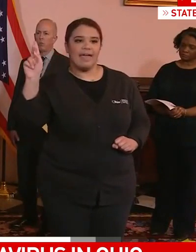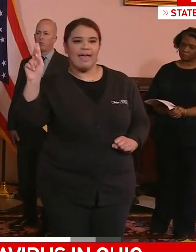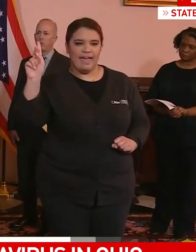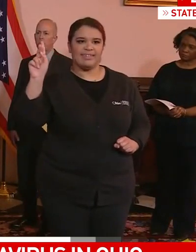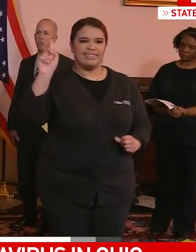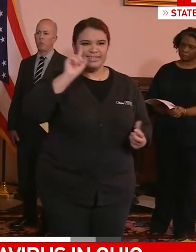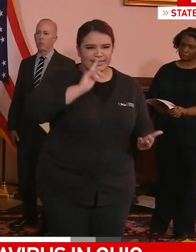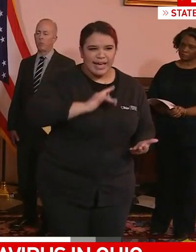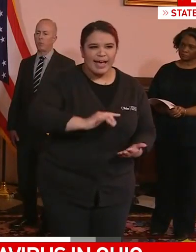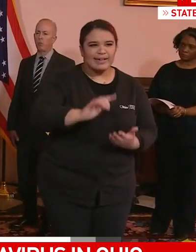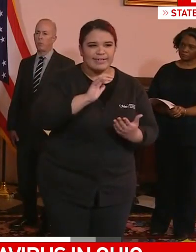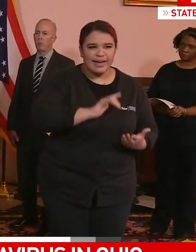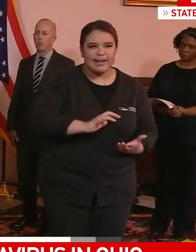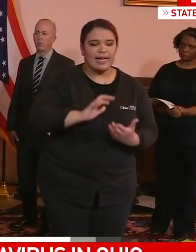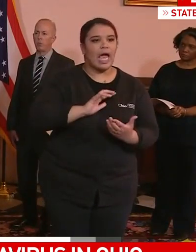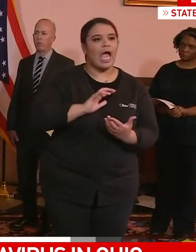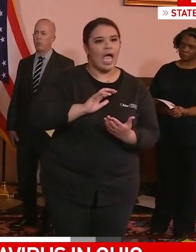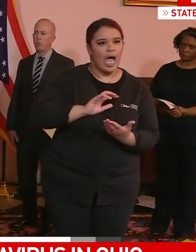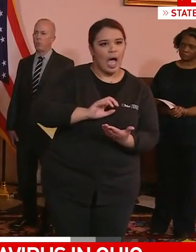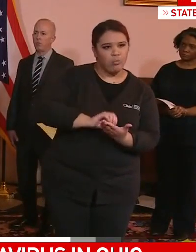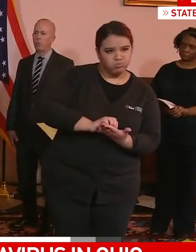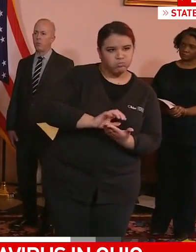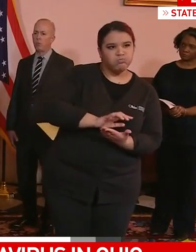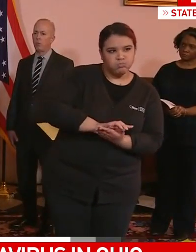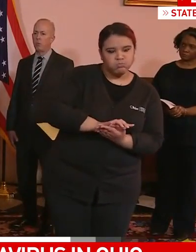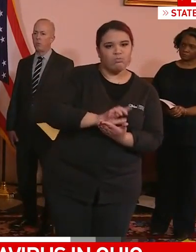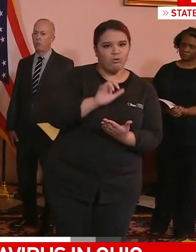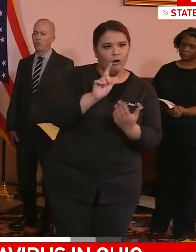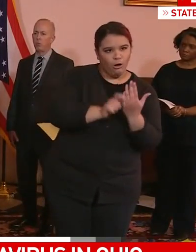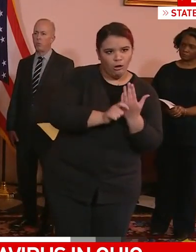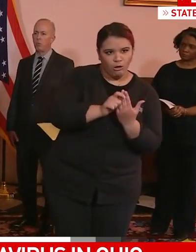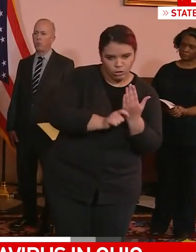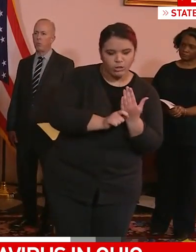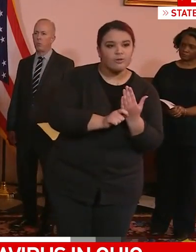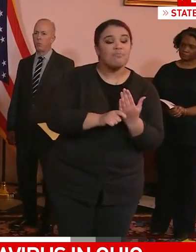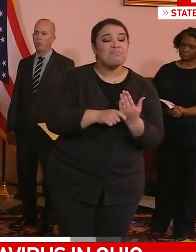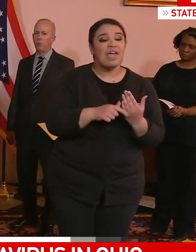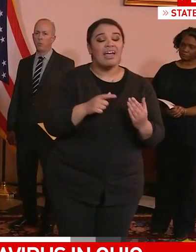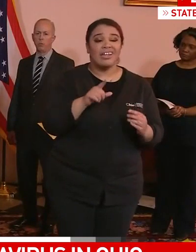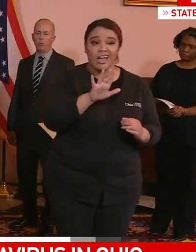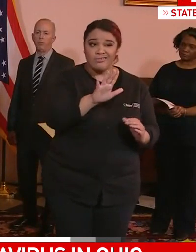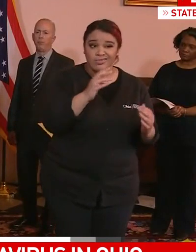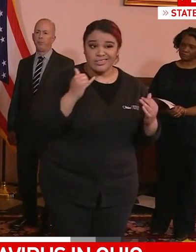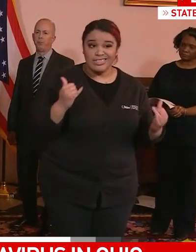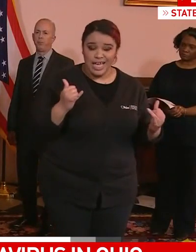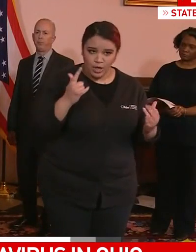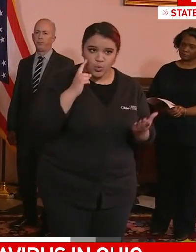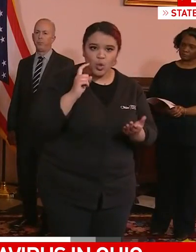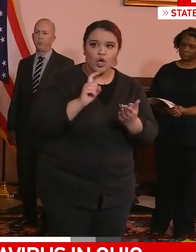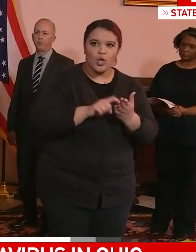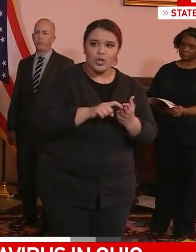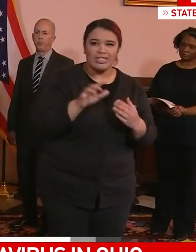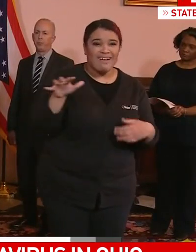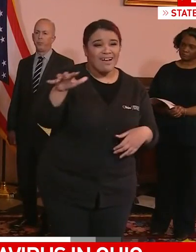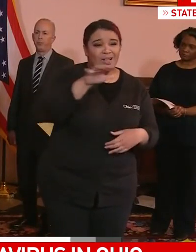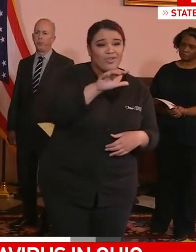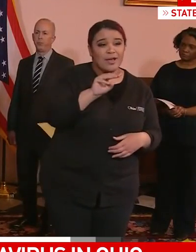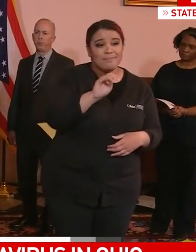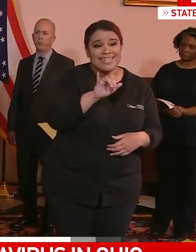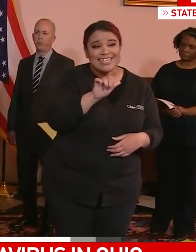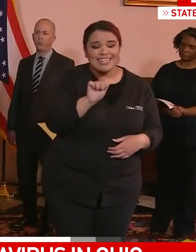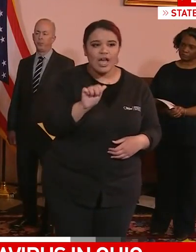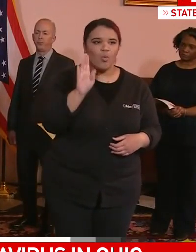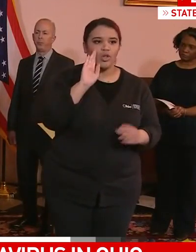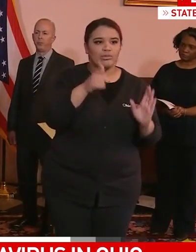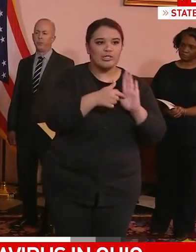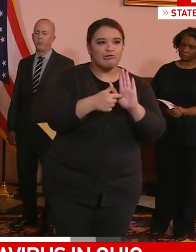looked like, because you're going to see it in the media today, and I don't want people to become overly frightened. Again, we promised so long ago to tell you what we